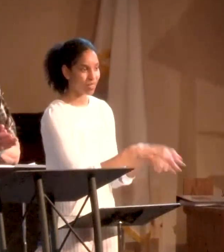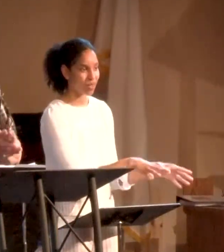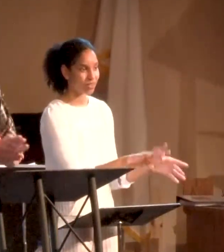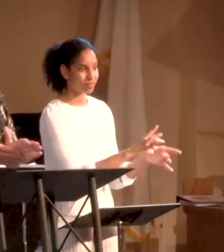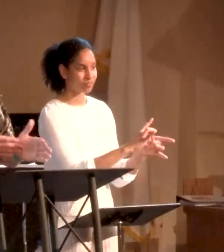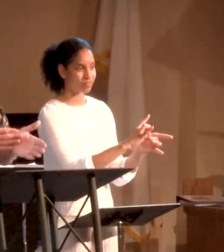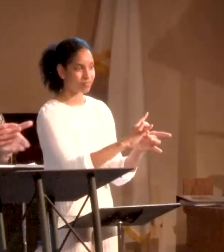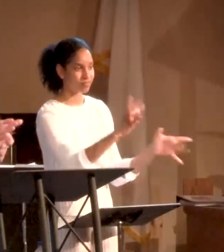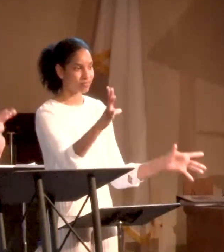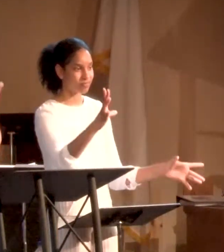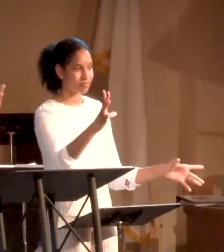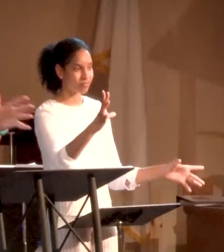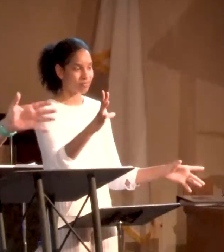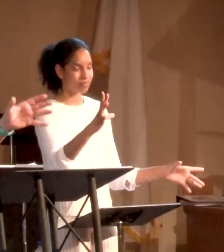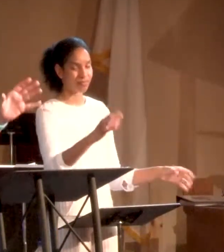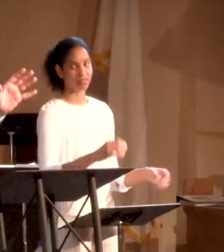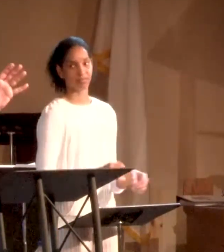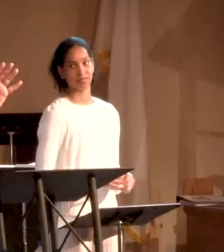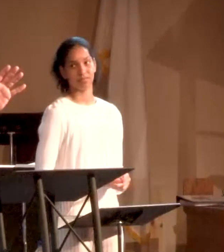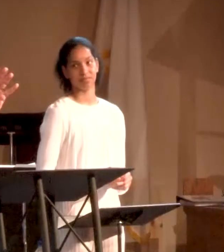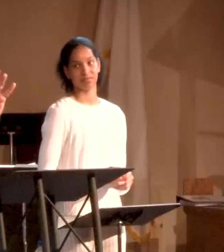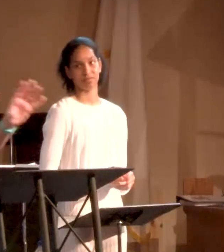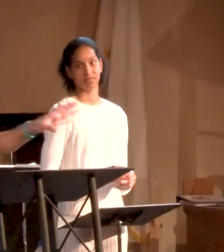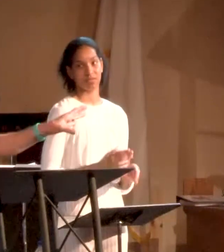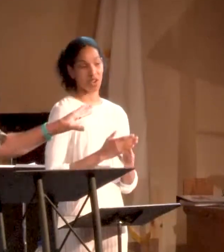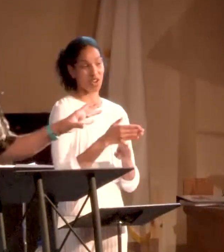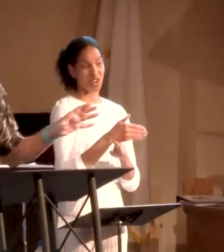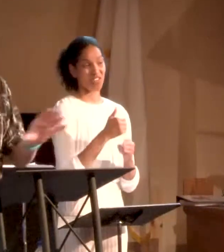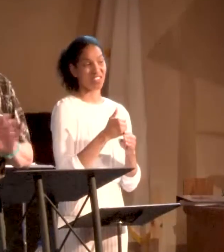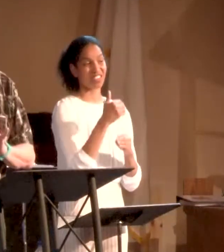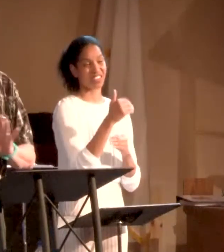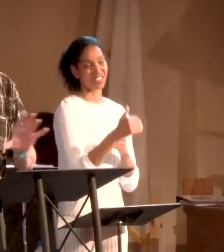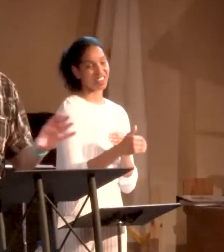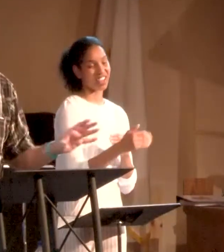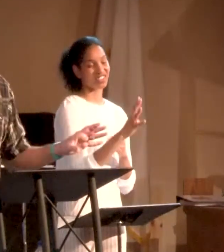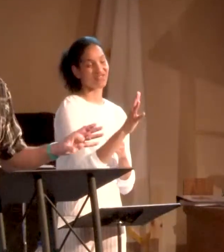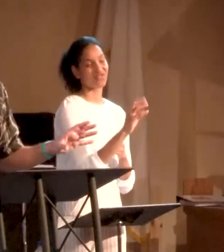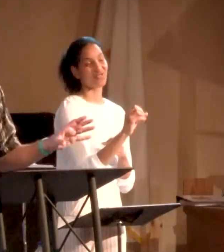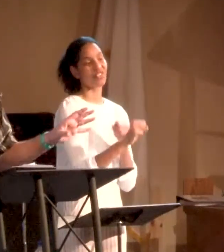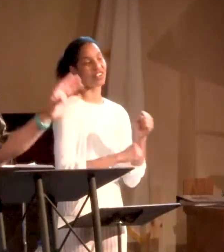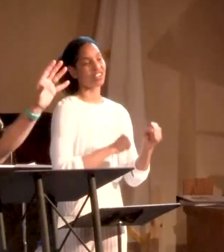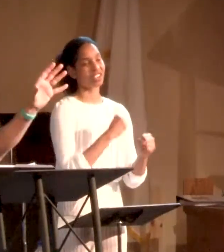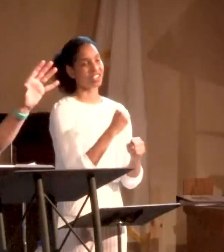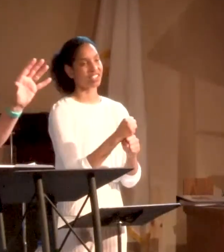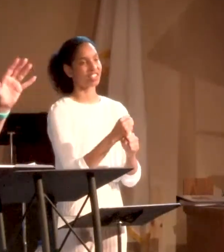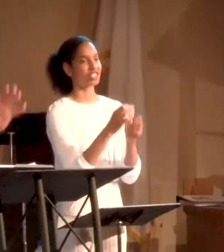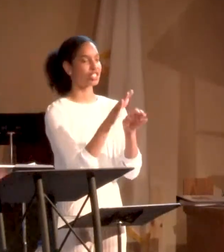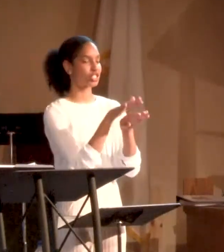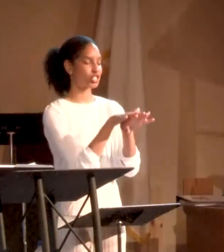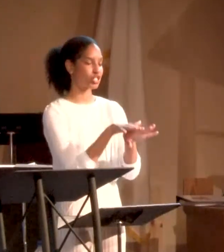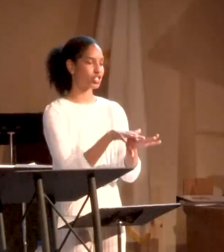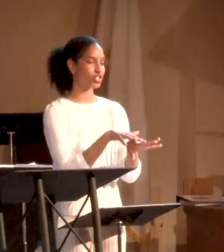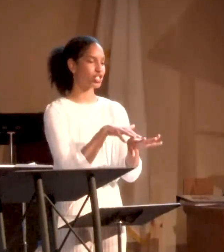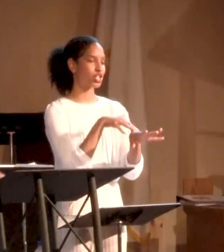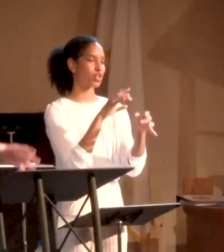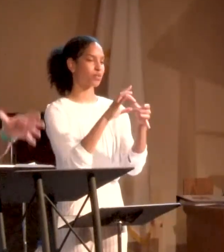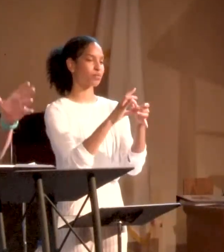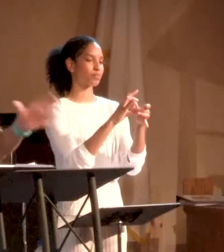years, they dwindled and dwindled away until, at the